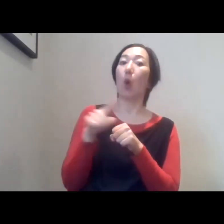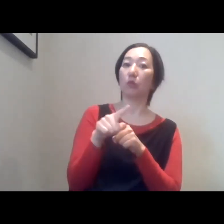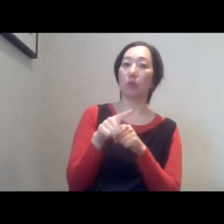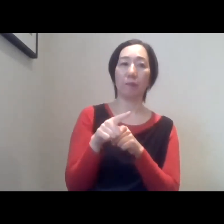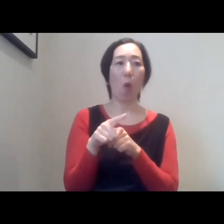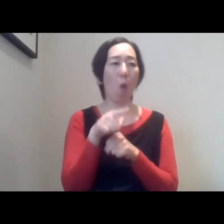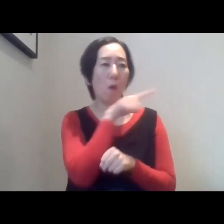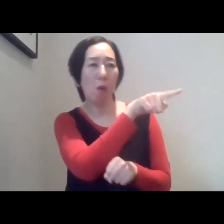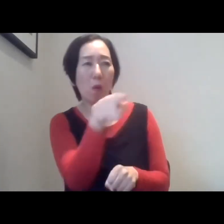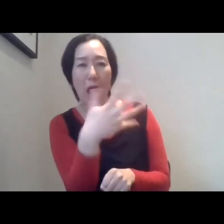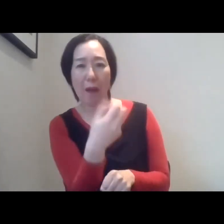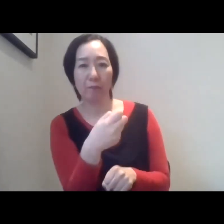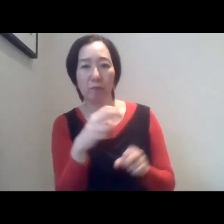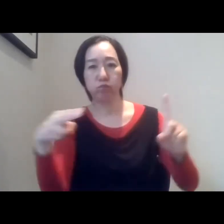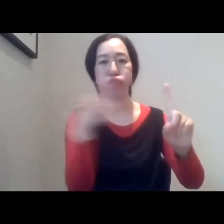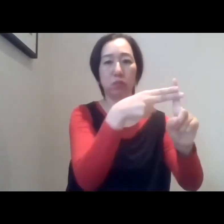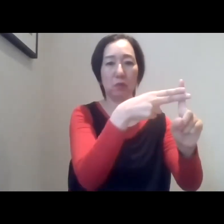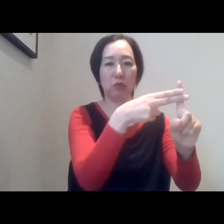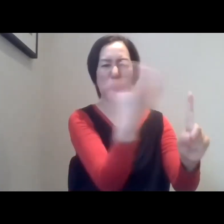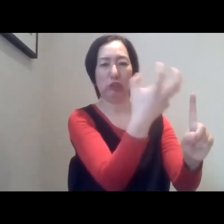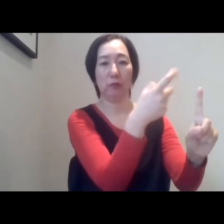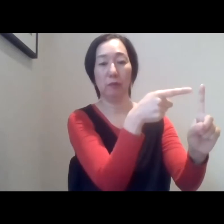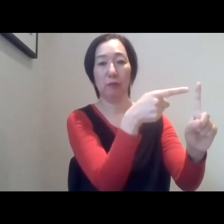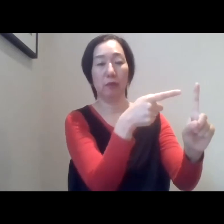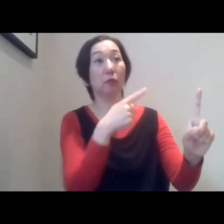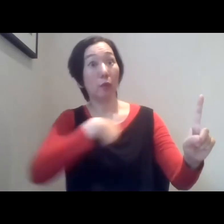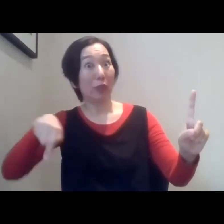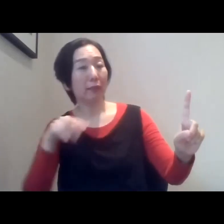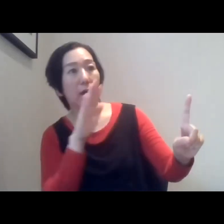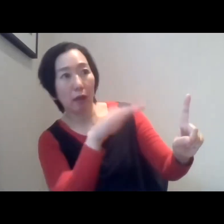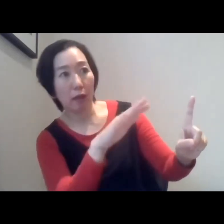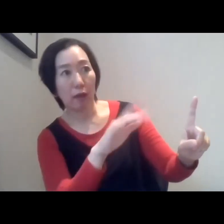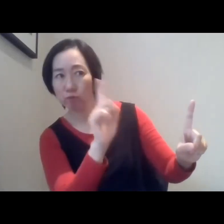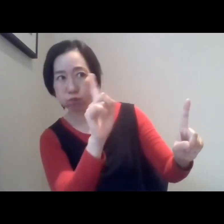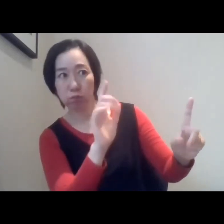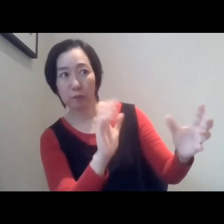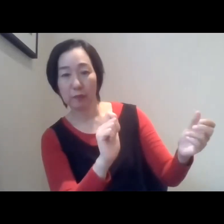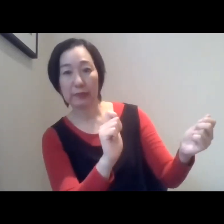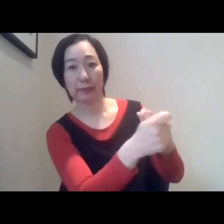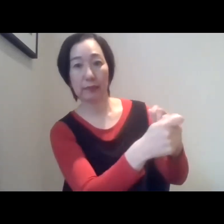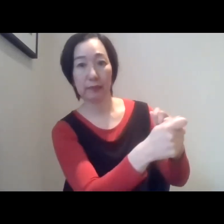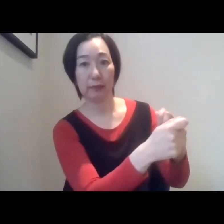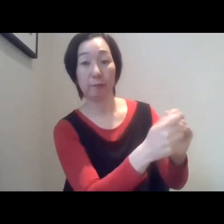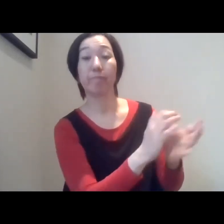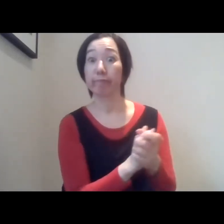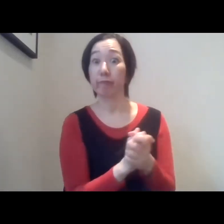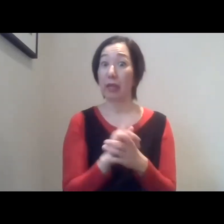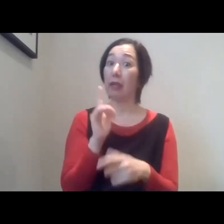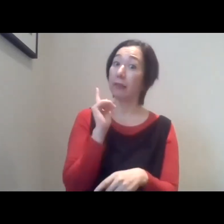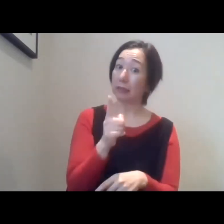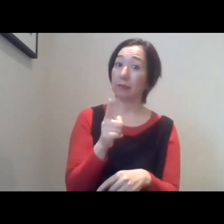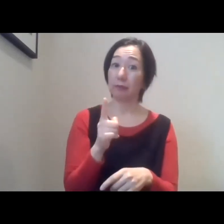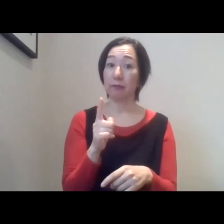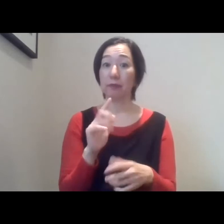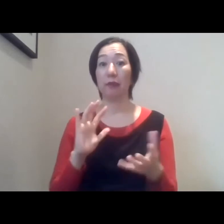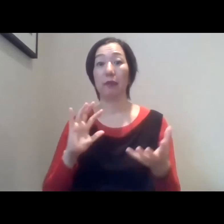are, to tell people that they can do this, and that stereotypes, which we are vulnerable to, don't have to